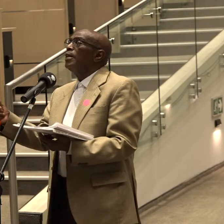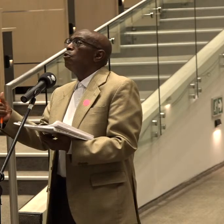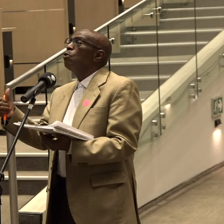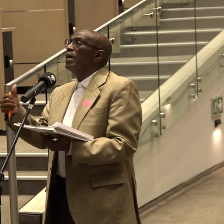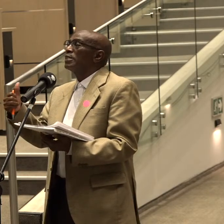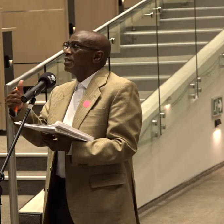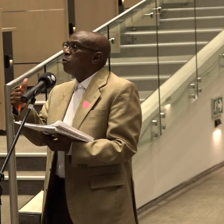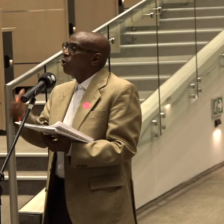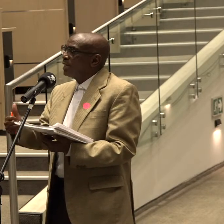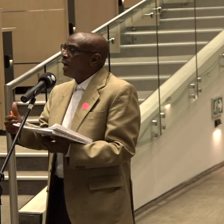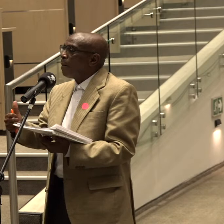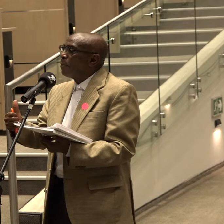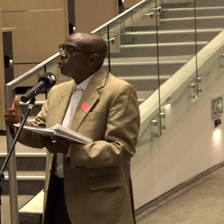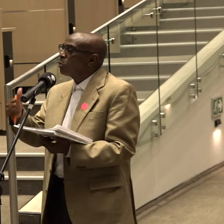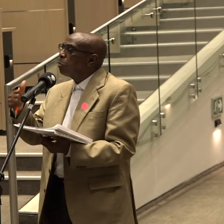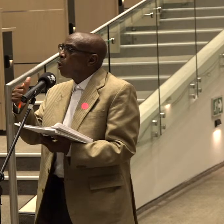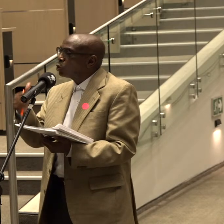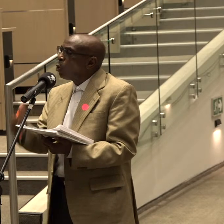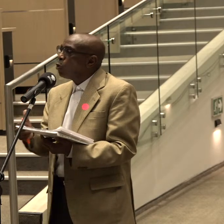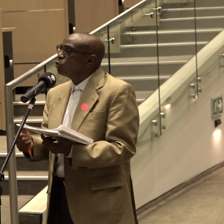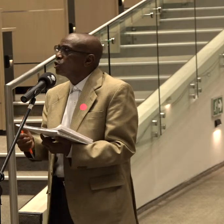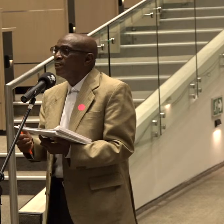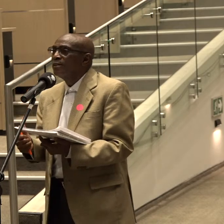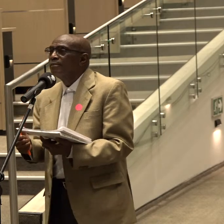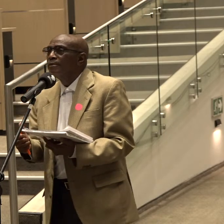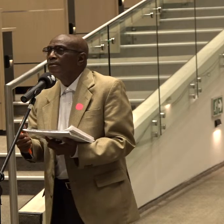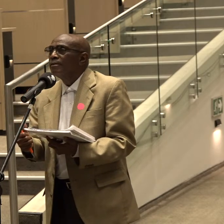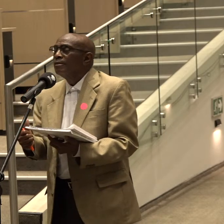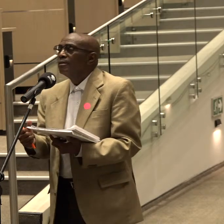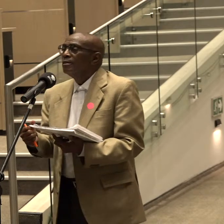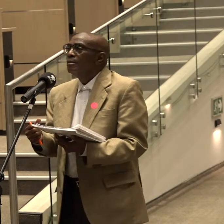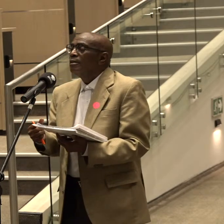there's a lady who has reported about potholes